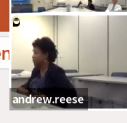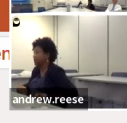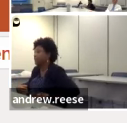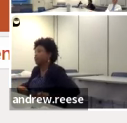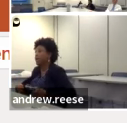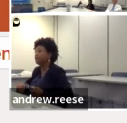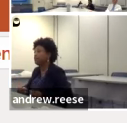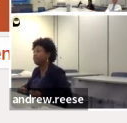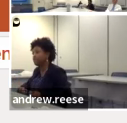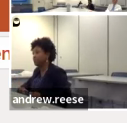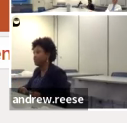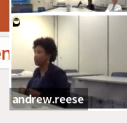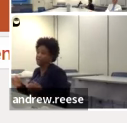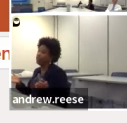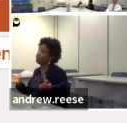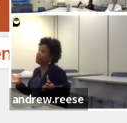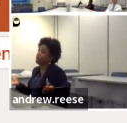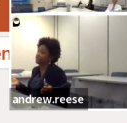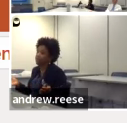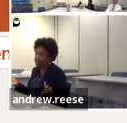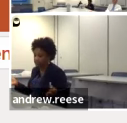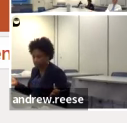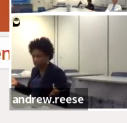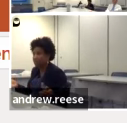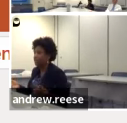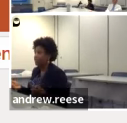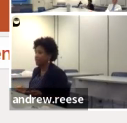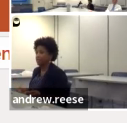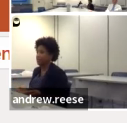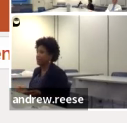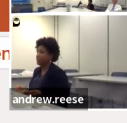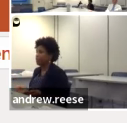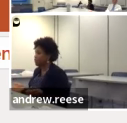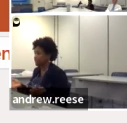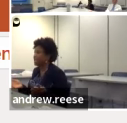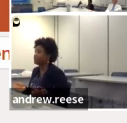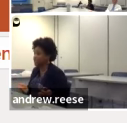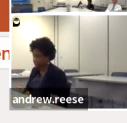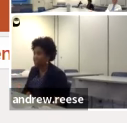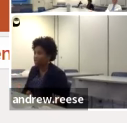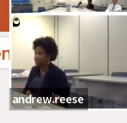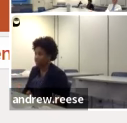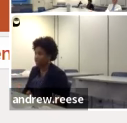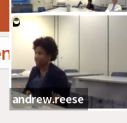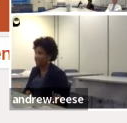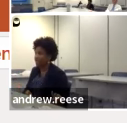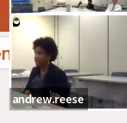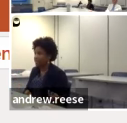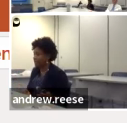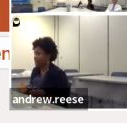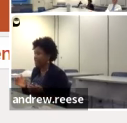if it's a job that requires uniform, was the uniform washed and ready to go? You know, or is there a transportation